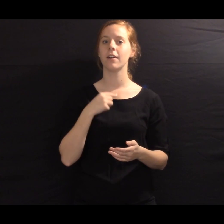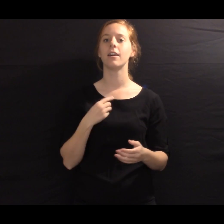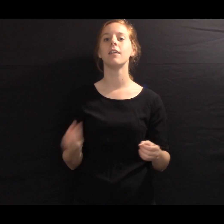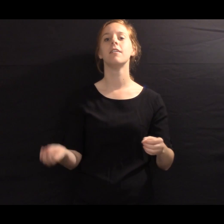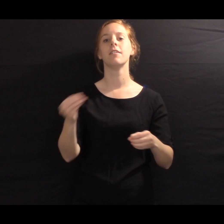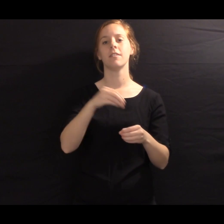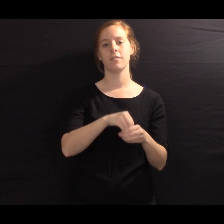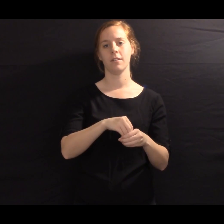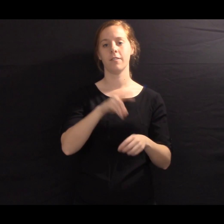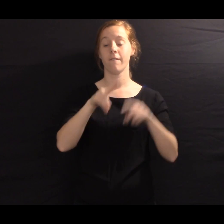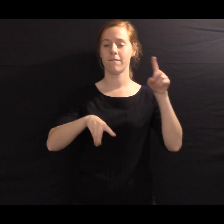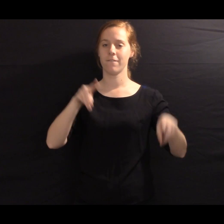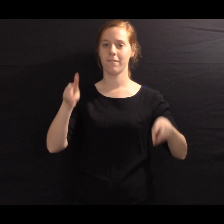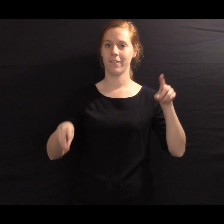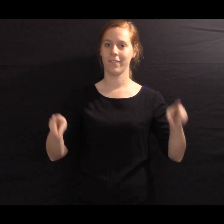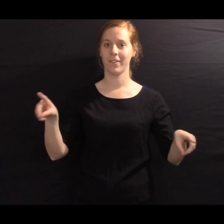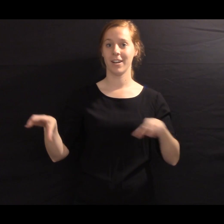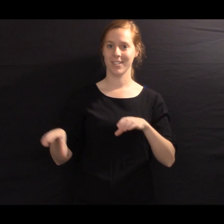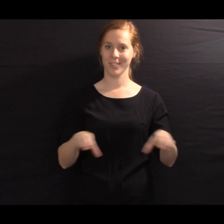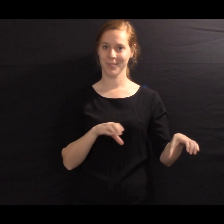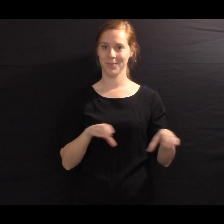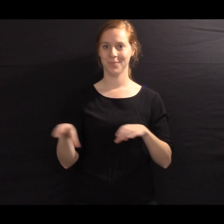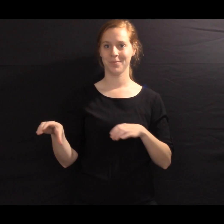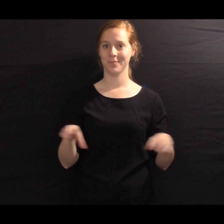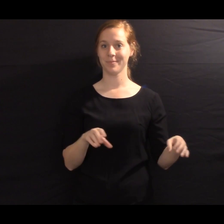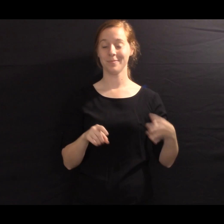At Xavier, I am involved in a variety of activities.